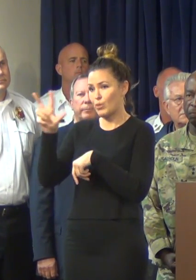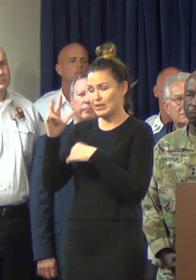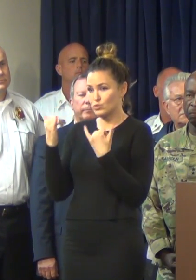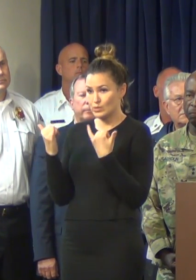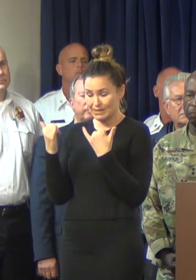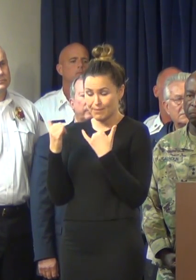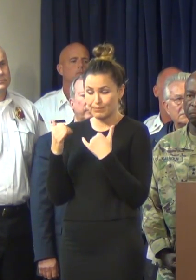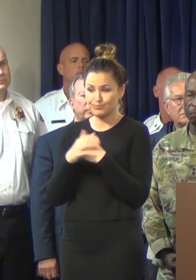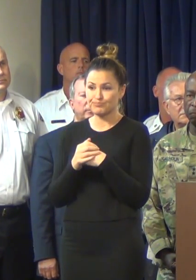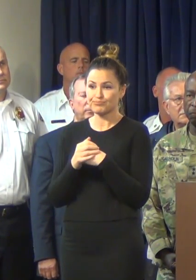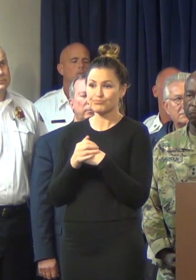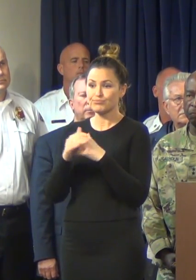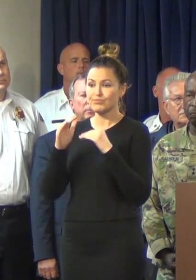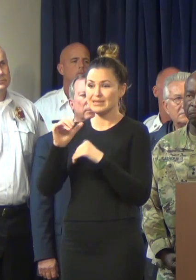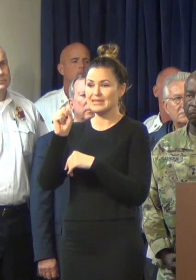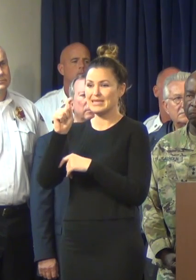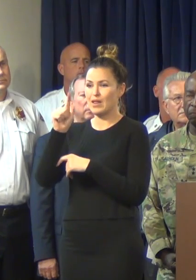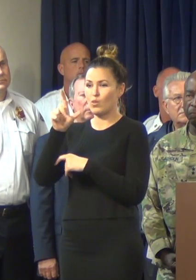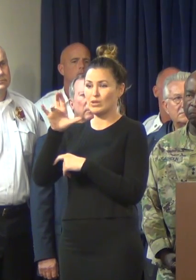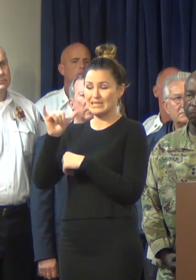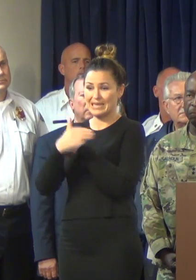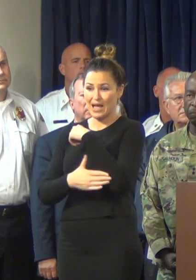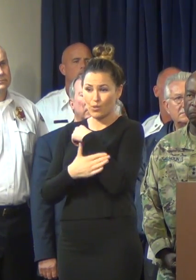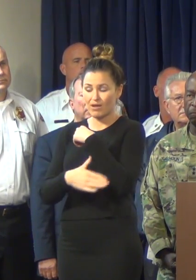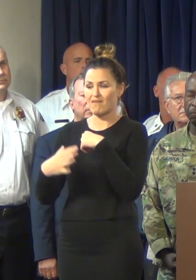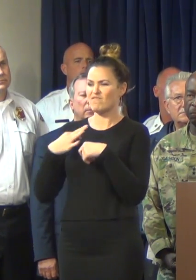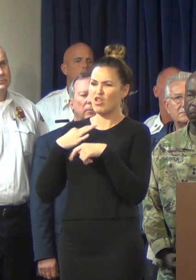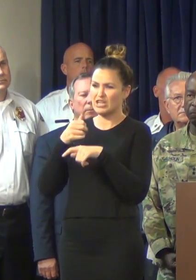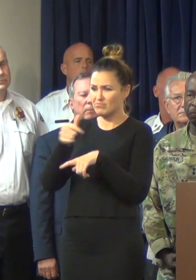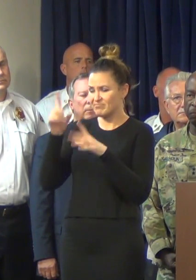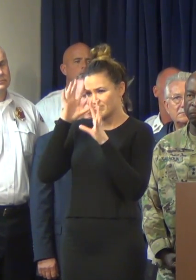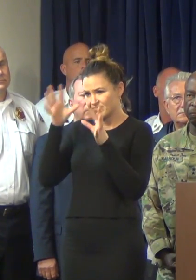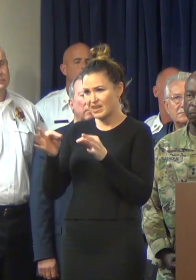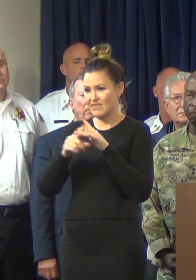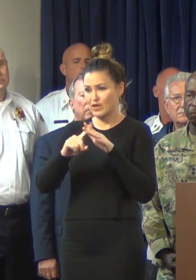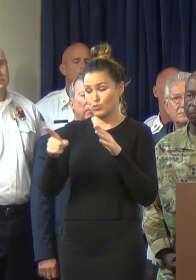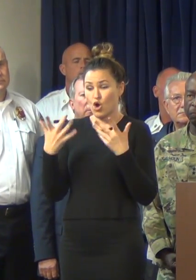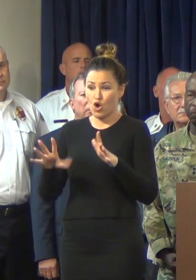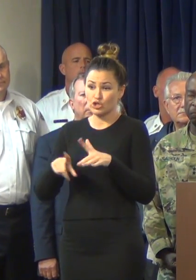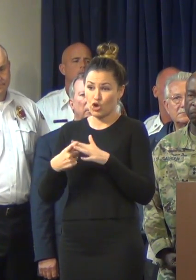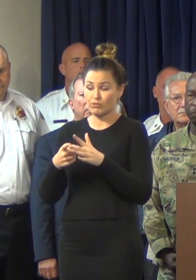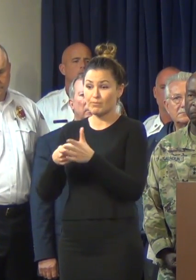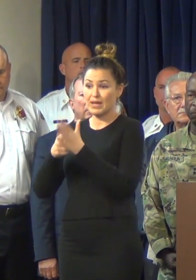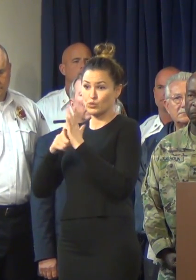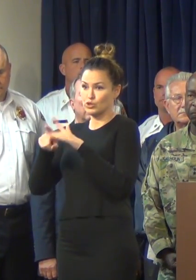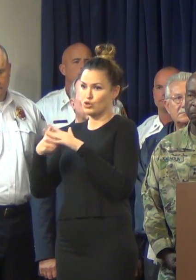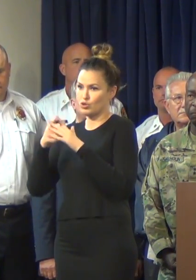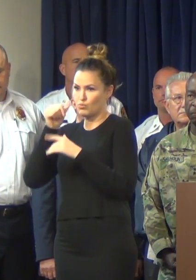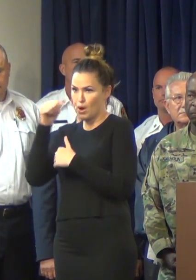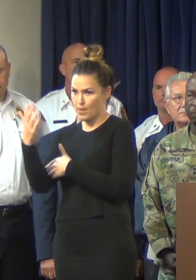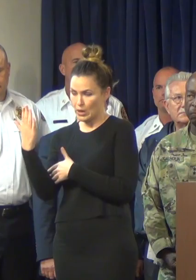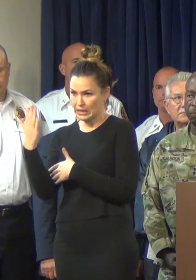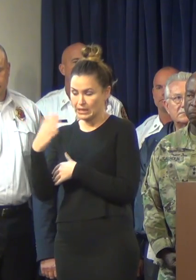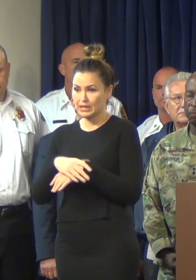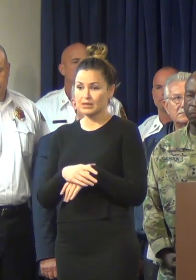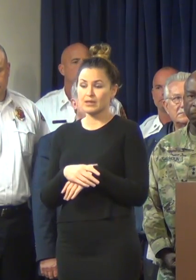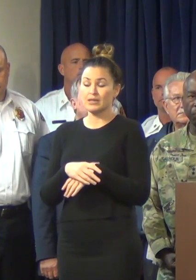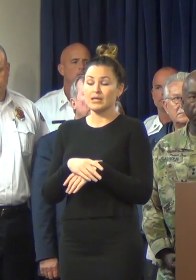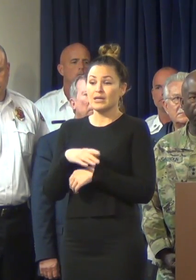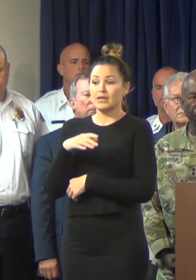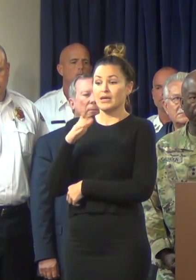today. St. Lucie County, voluntary evacuations have already started. Mandatory evacuations begin tomorrow morning. And